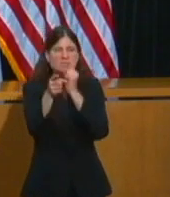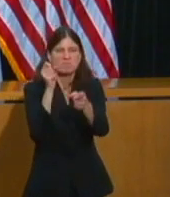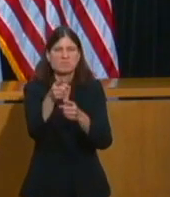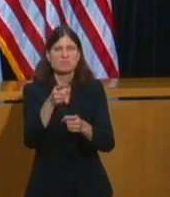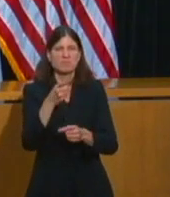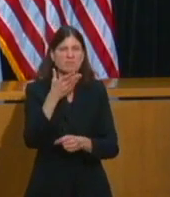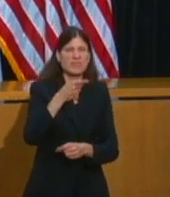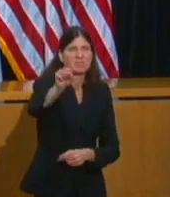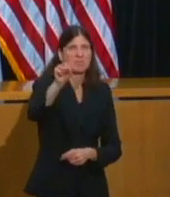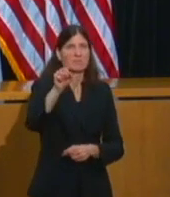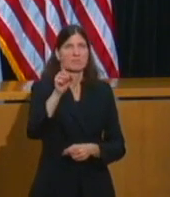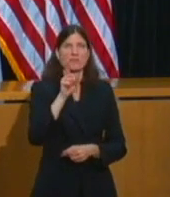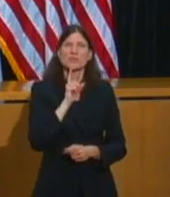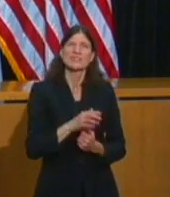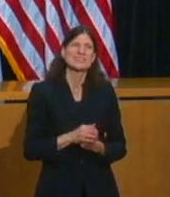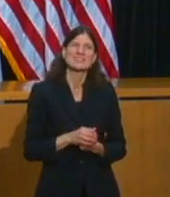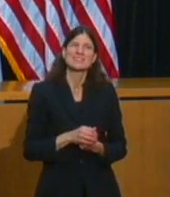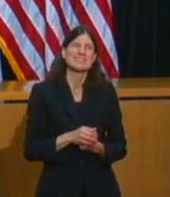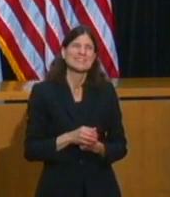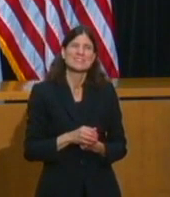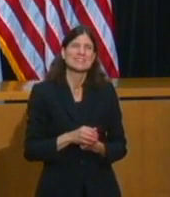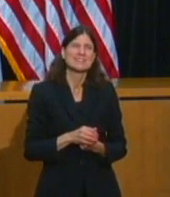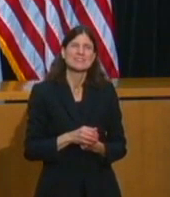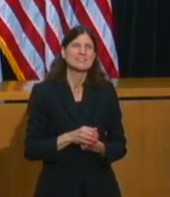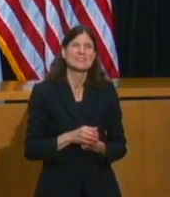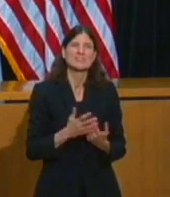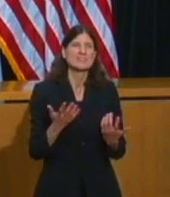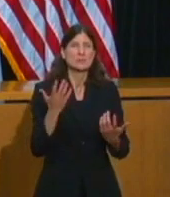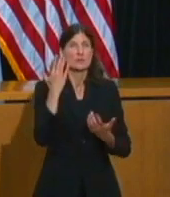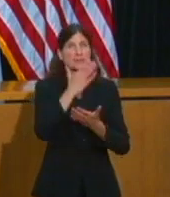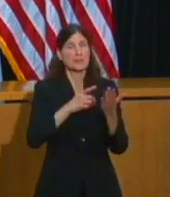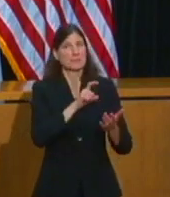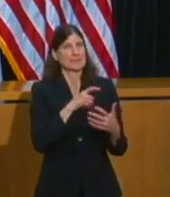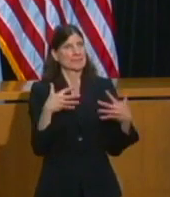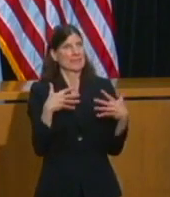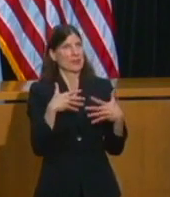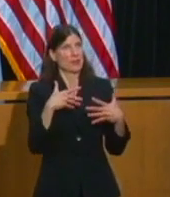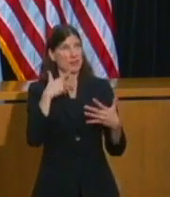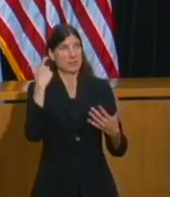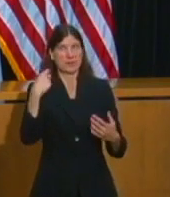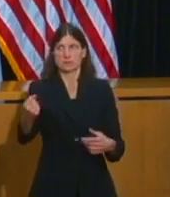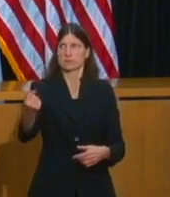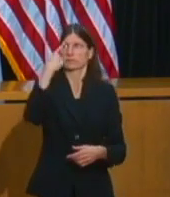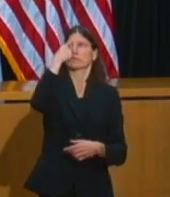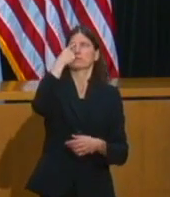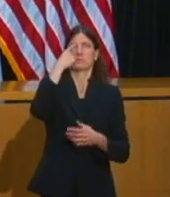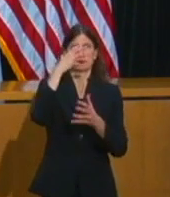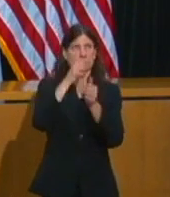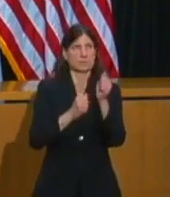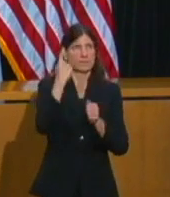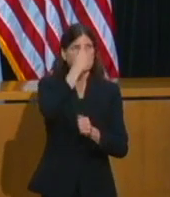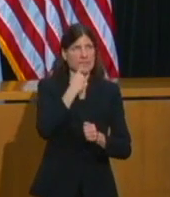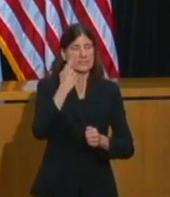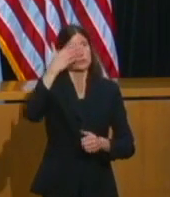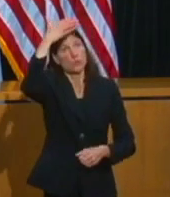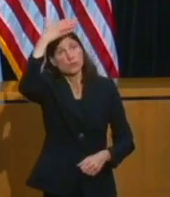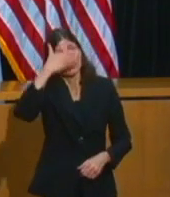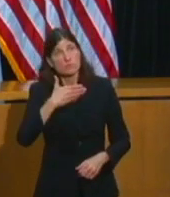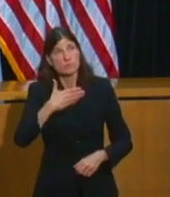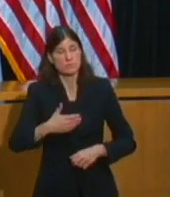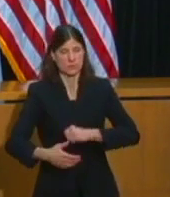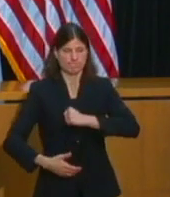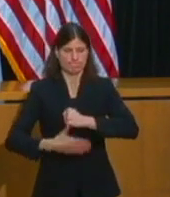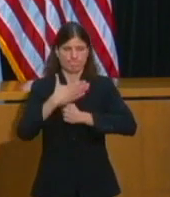of equipment on. But in the end, I'm going to let the locals make the call with respect to what they think the best way to protect their communities is and what the best